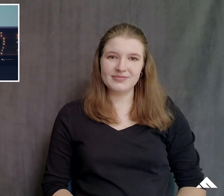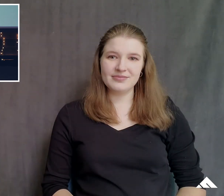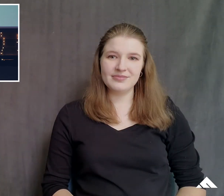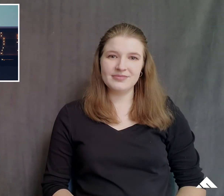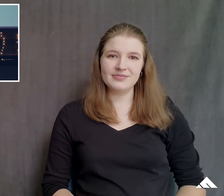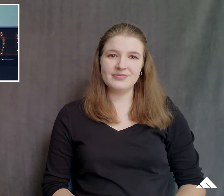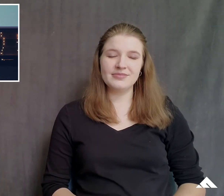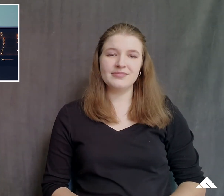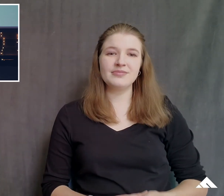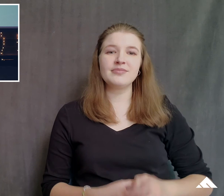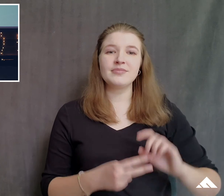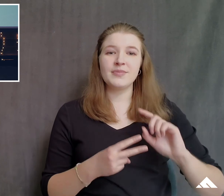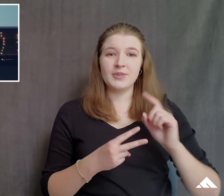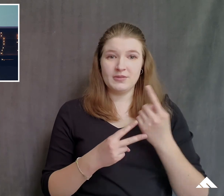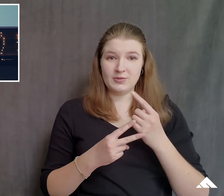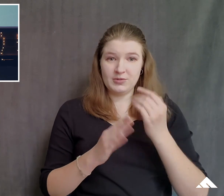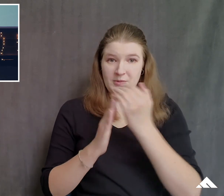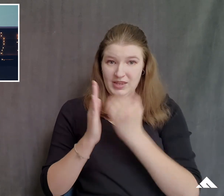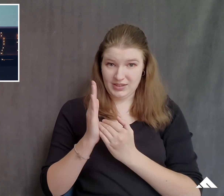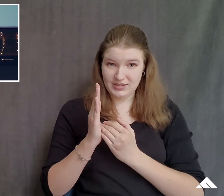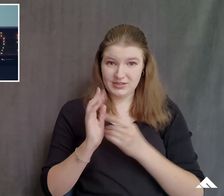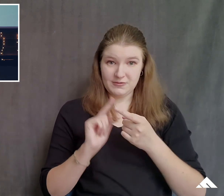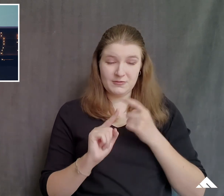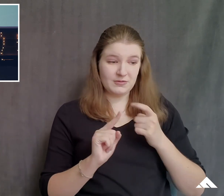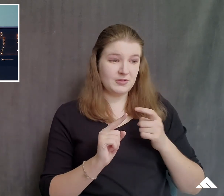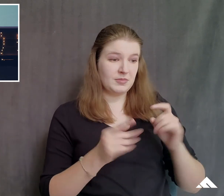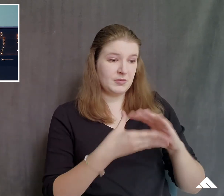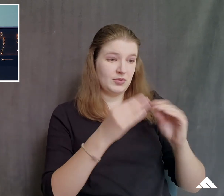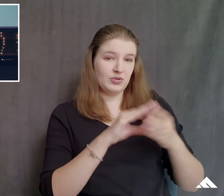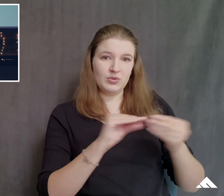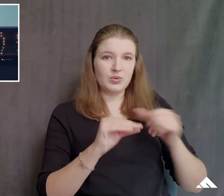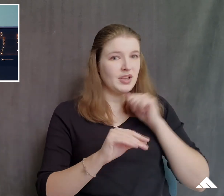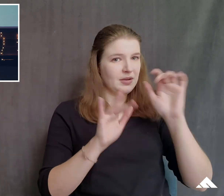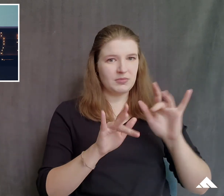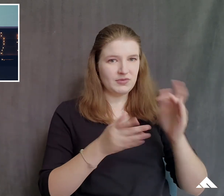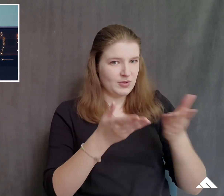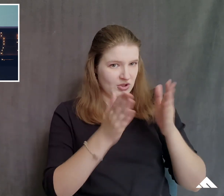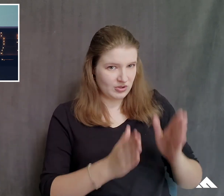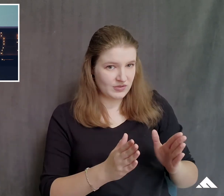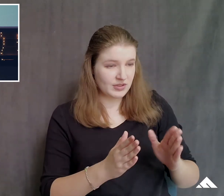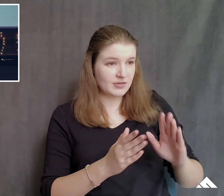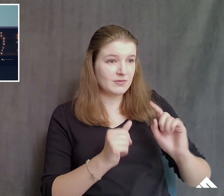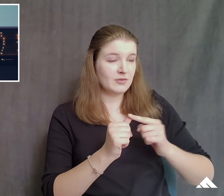So our first key lesson from the parable of the unmerciful servant is, because I have been forgiven, I can